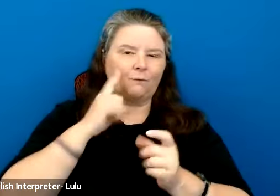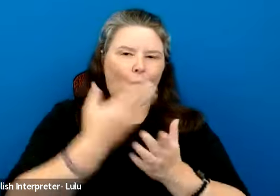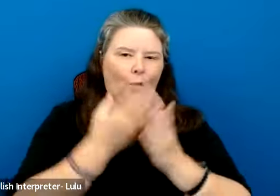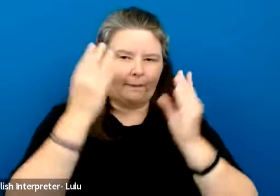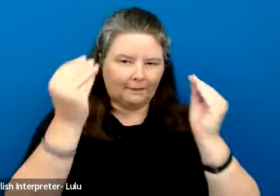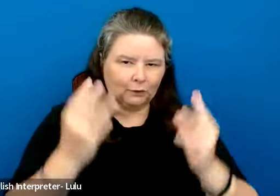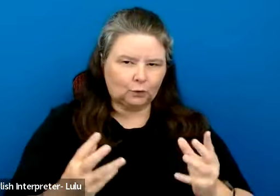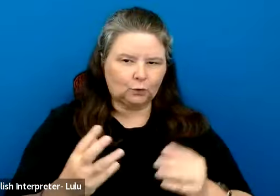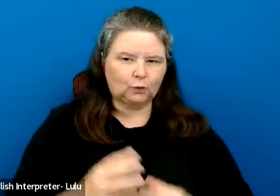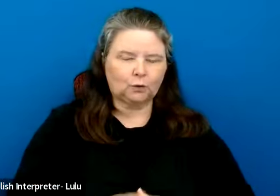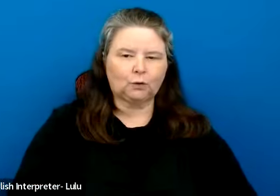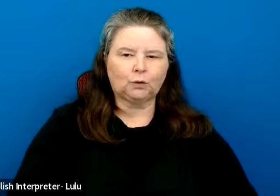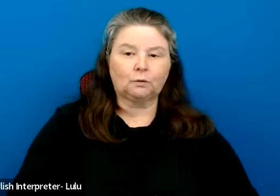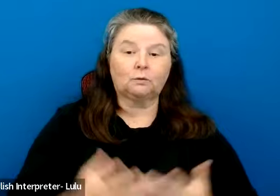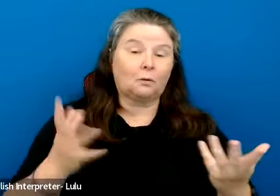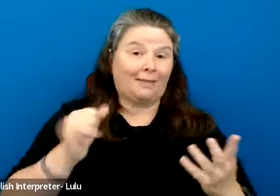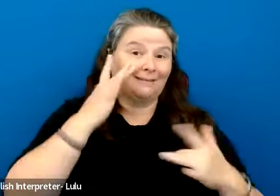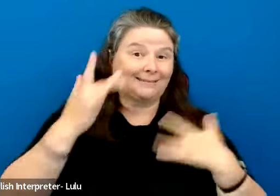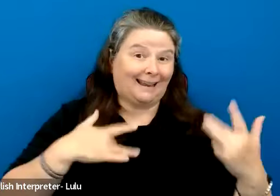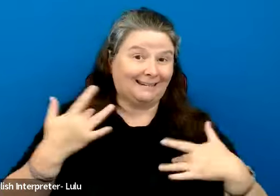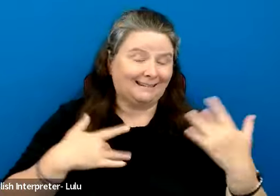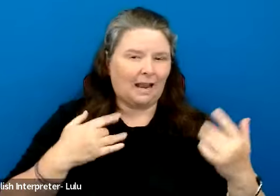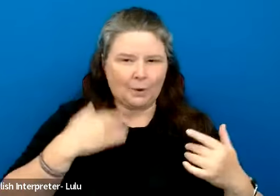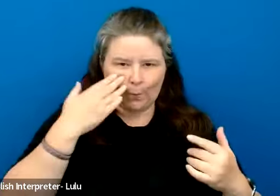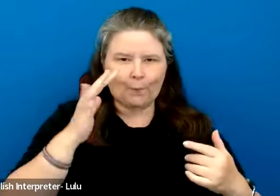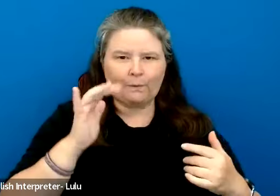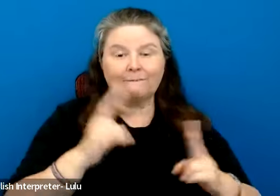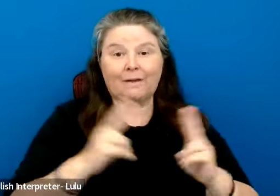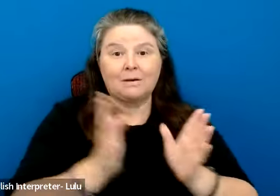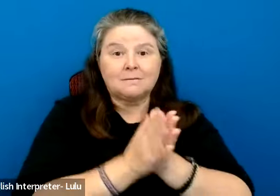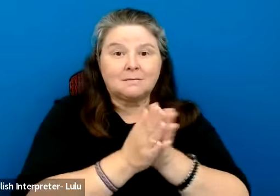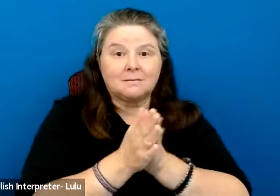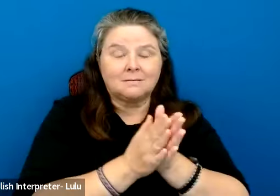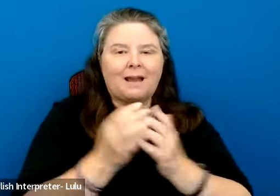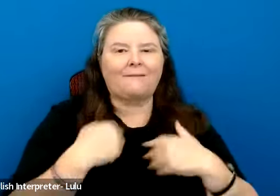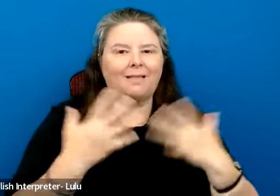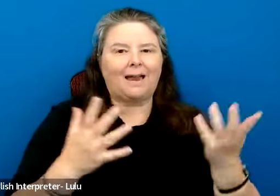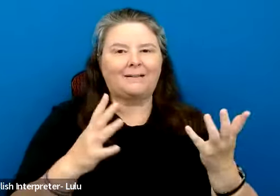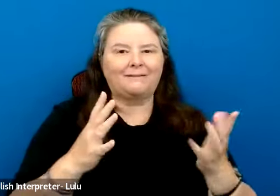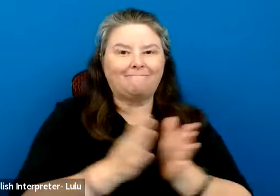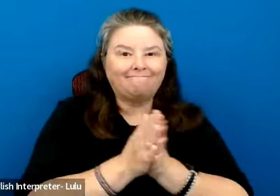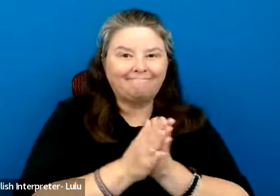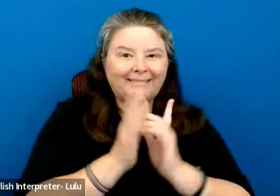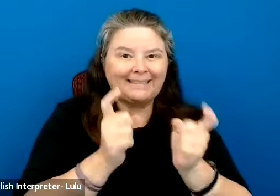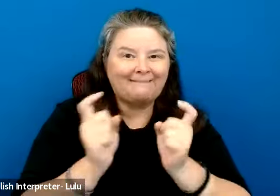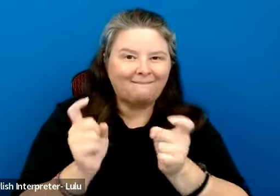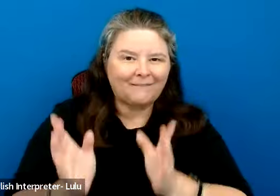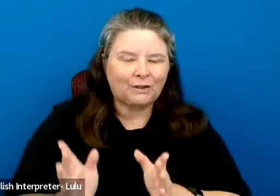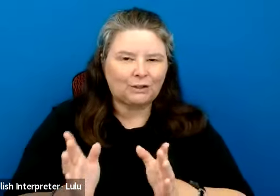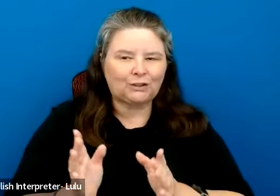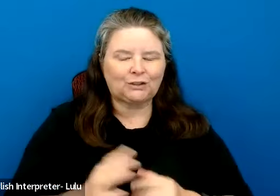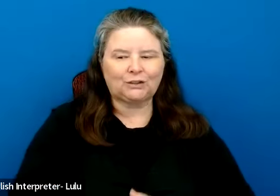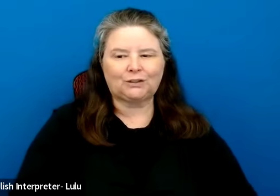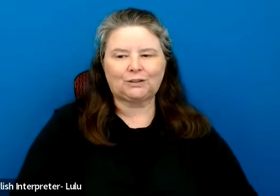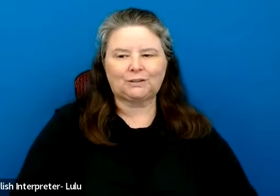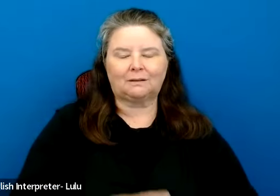teachers. So that's exciting. I know that they are very eager. I have a lot of eager gift givers, and so